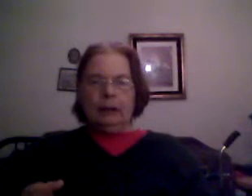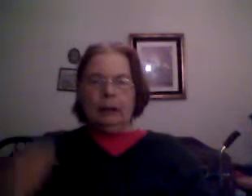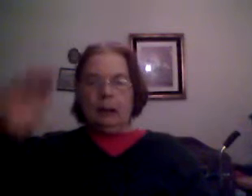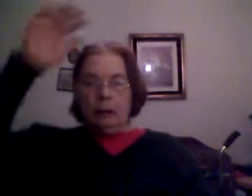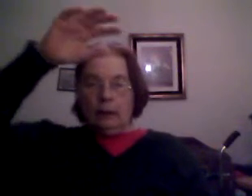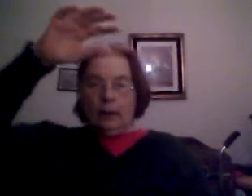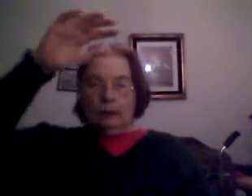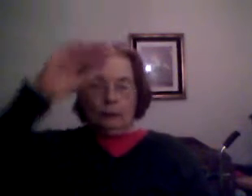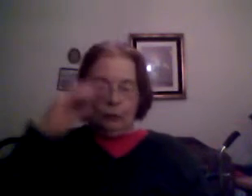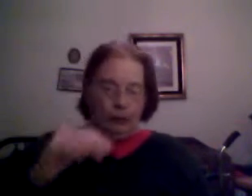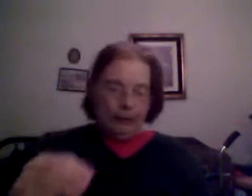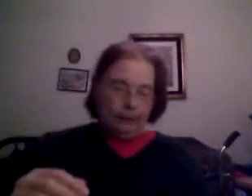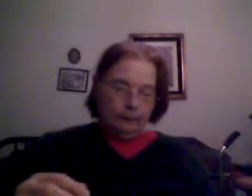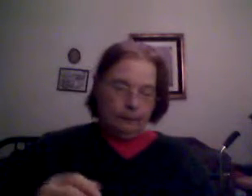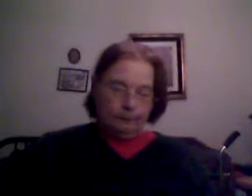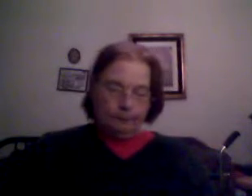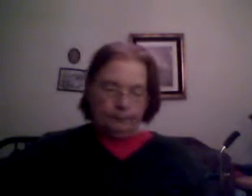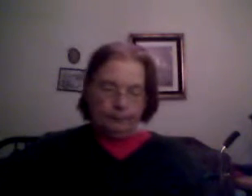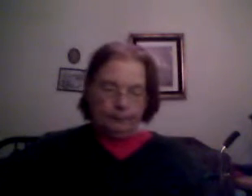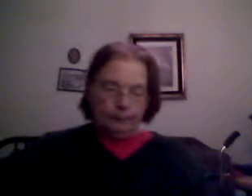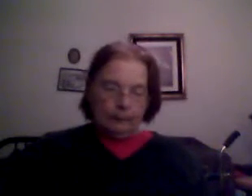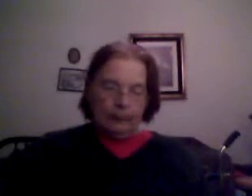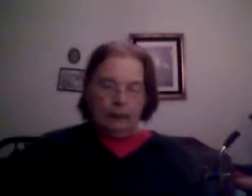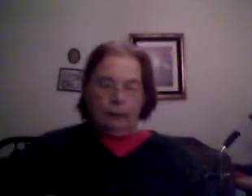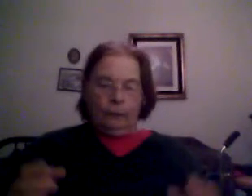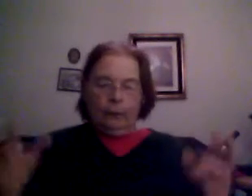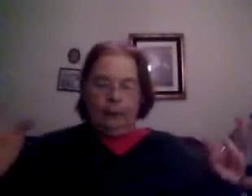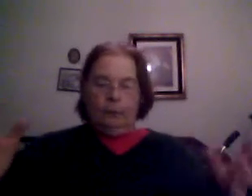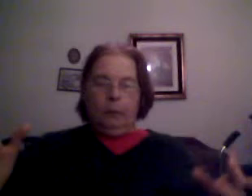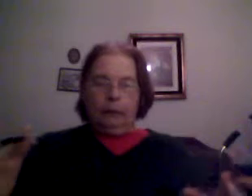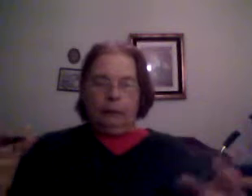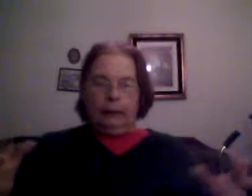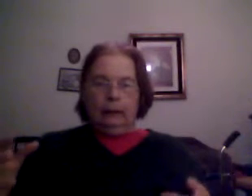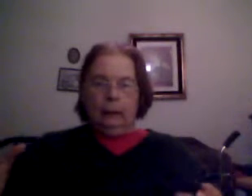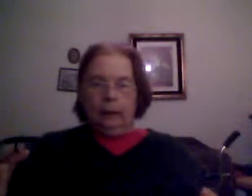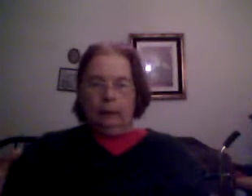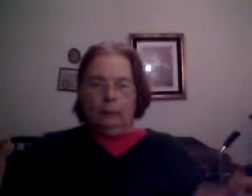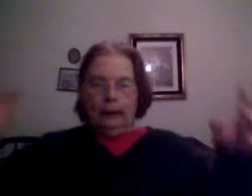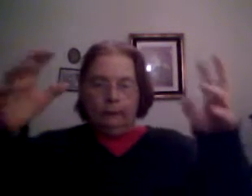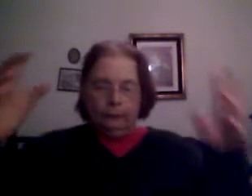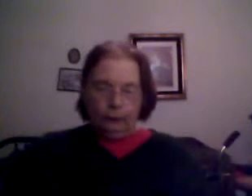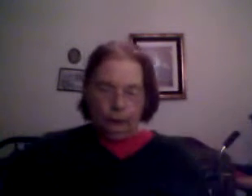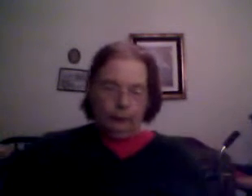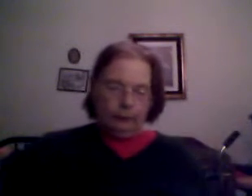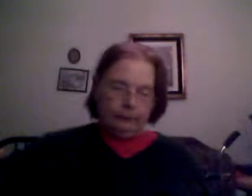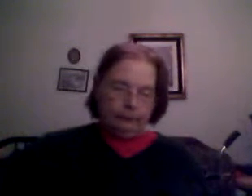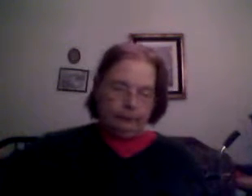Describing top to bottom for a bulky item on the floor.